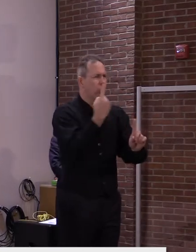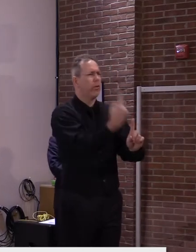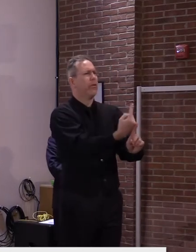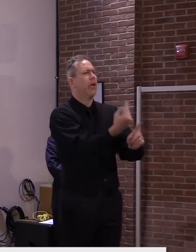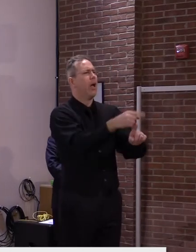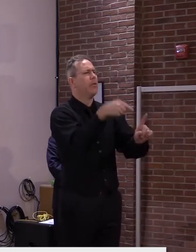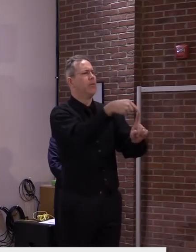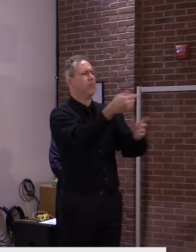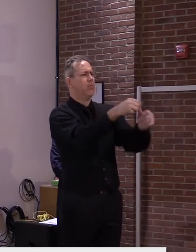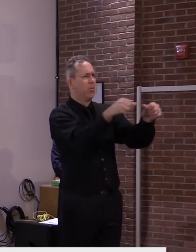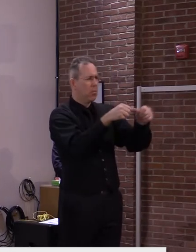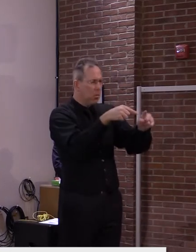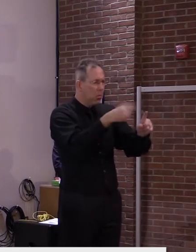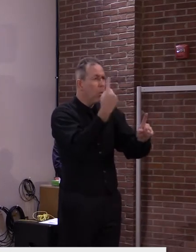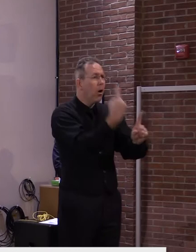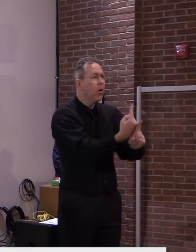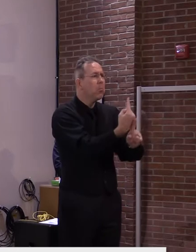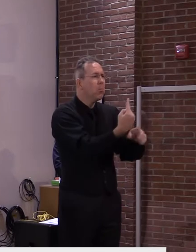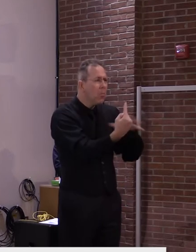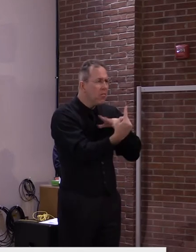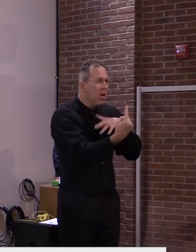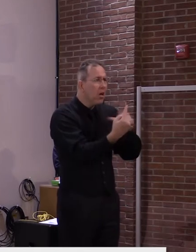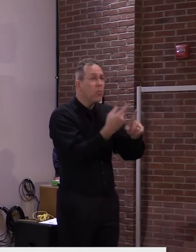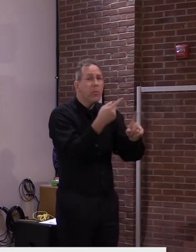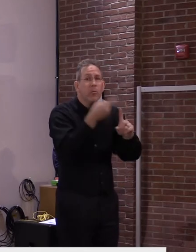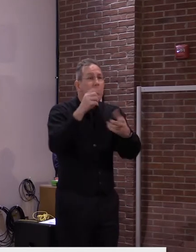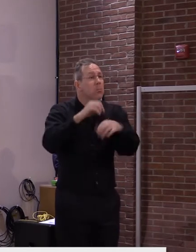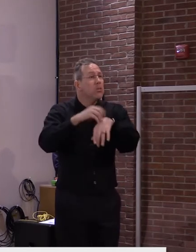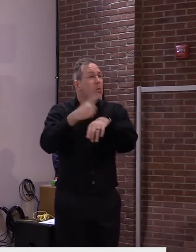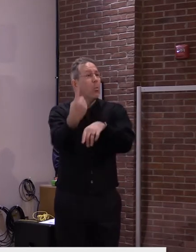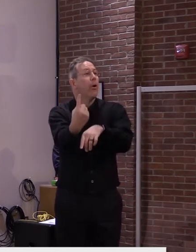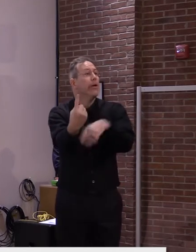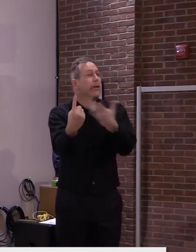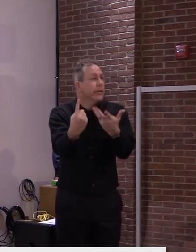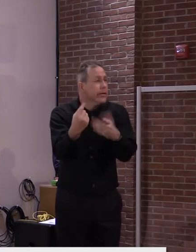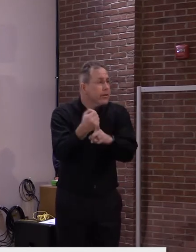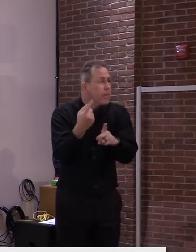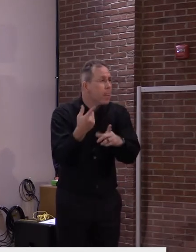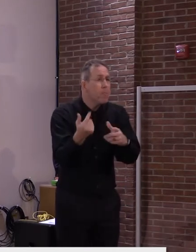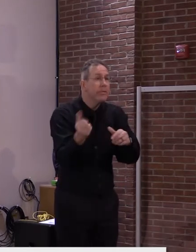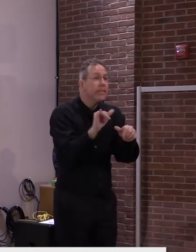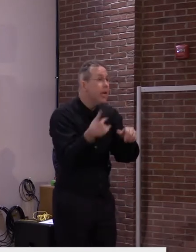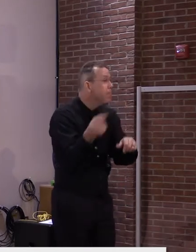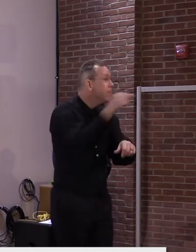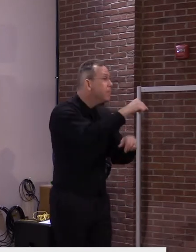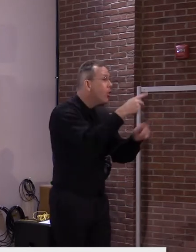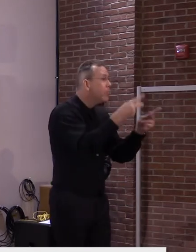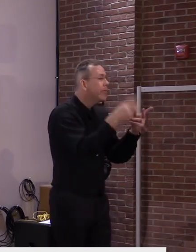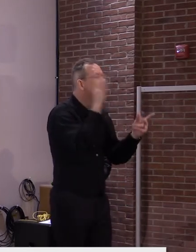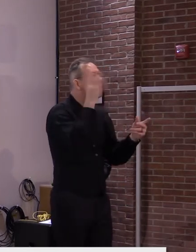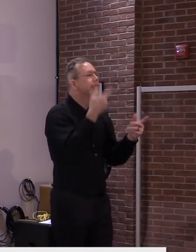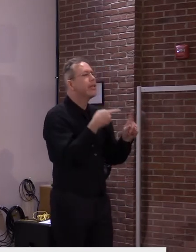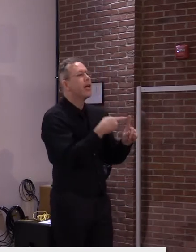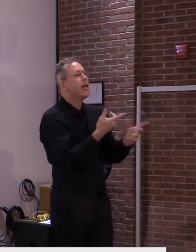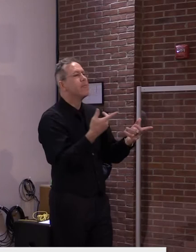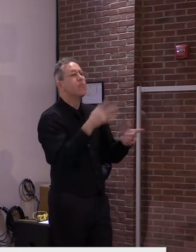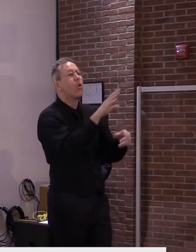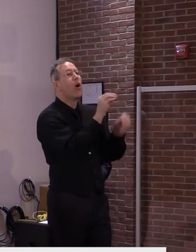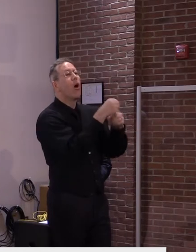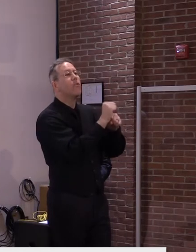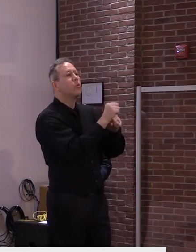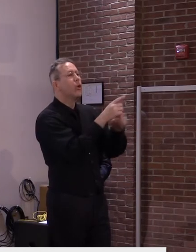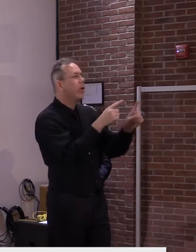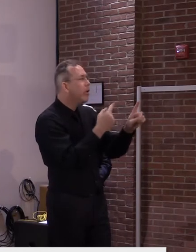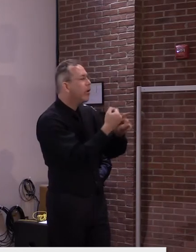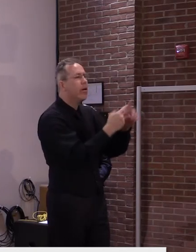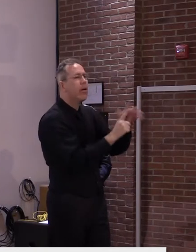McDonald's, just like it could have been one case in the office that somebody else works in. So these are all the kinds of